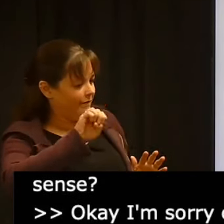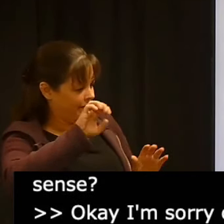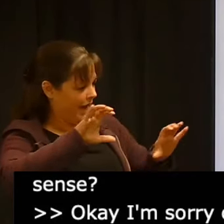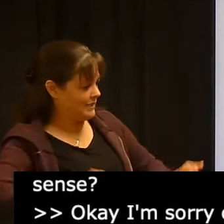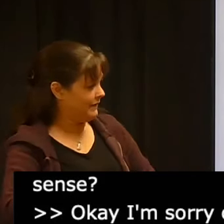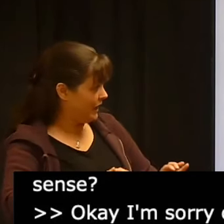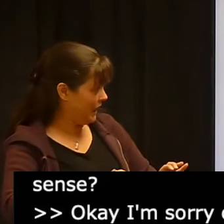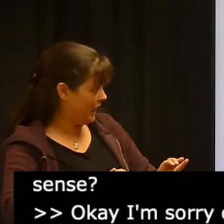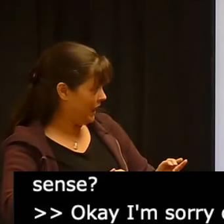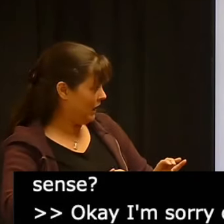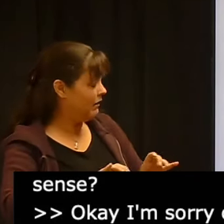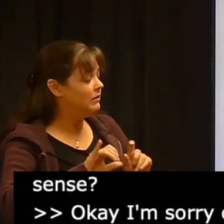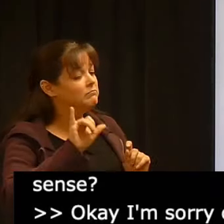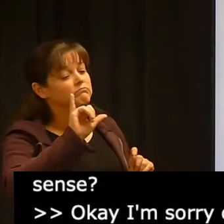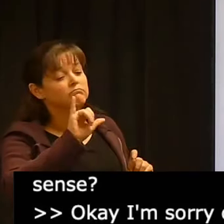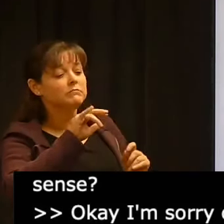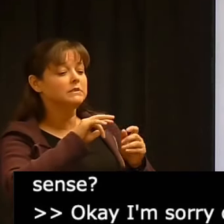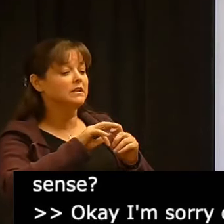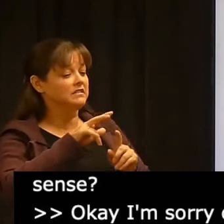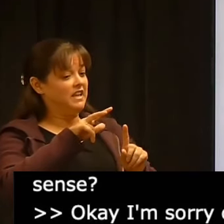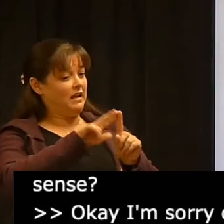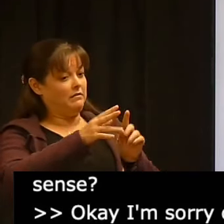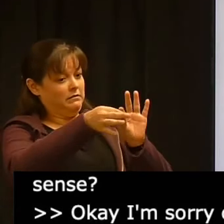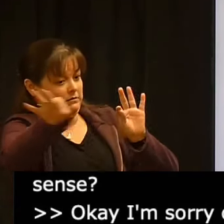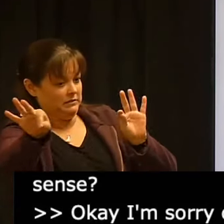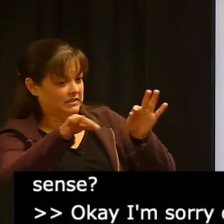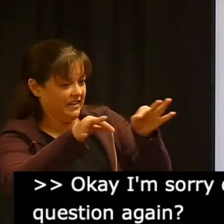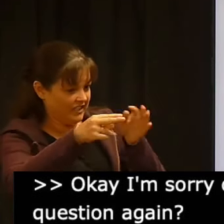say walking, hearing, seeing?